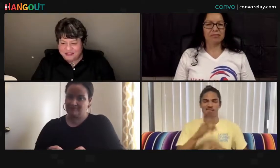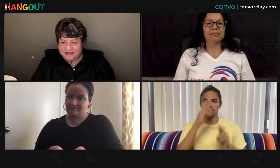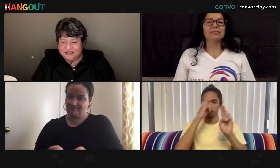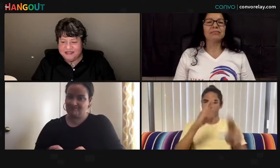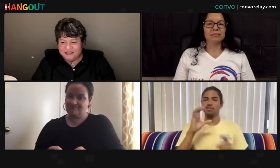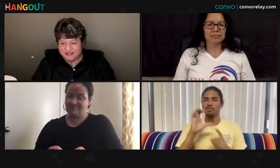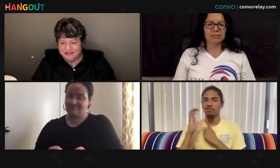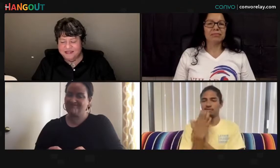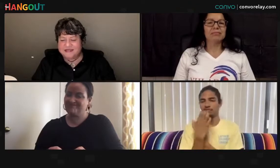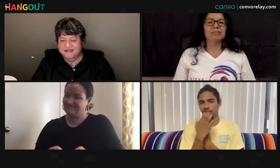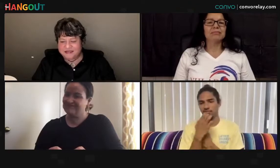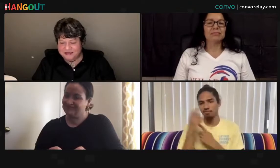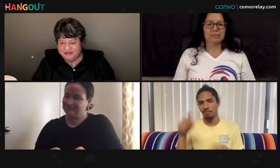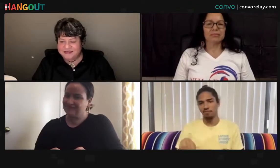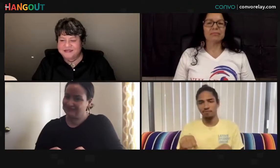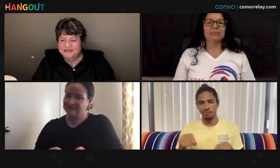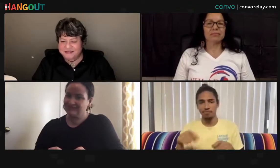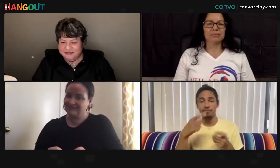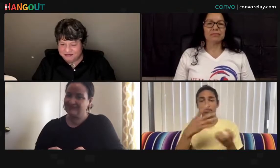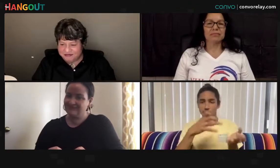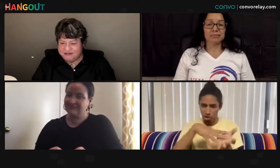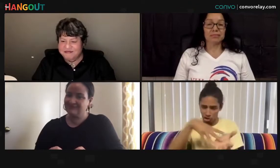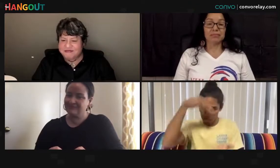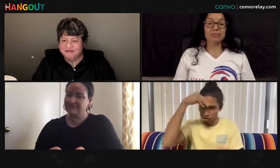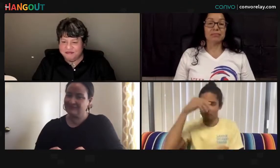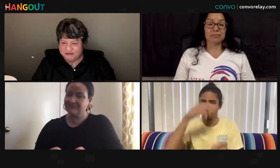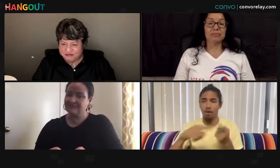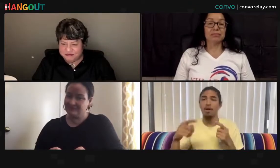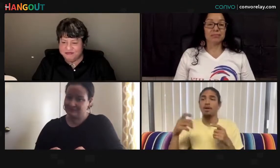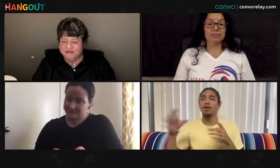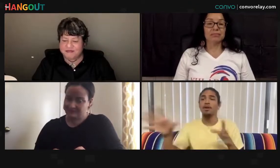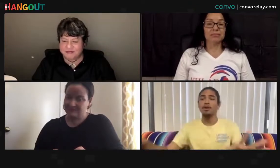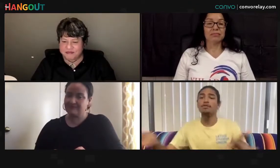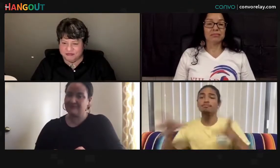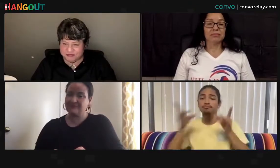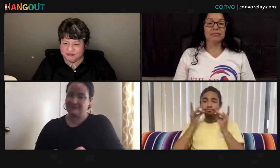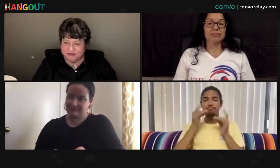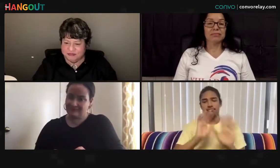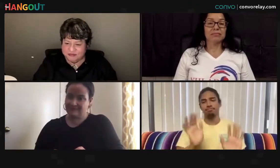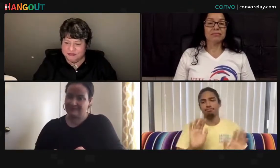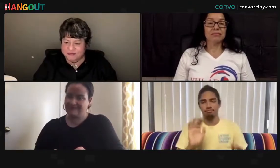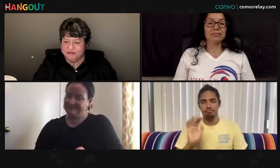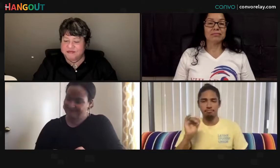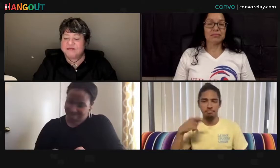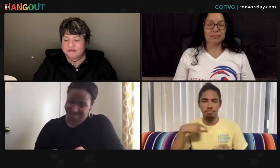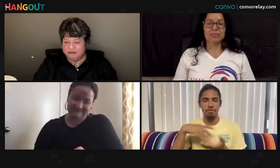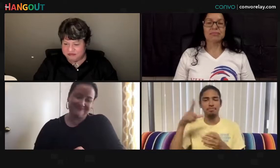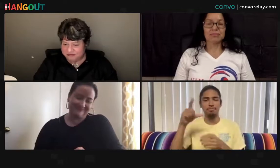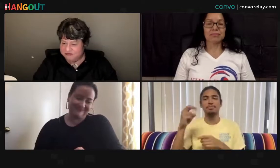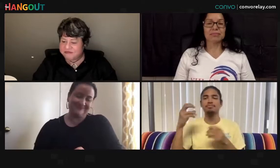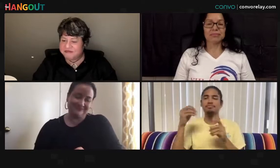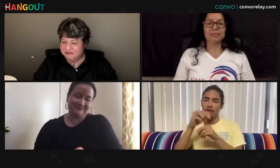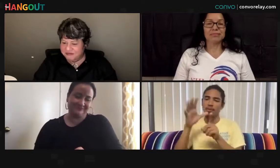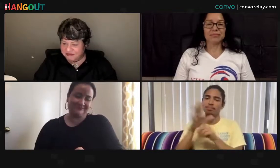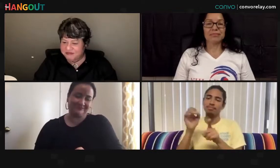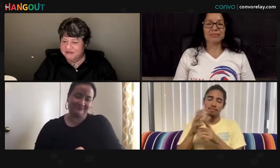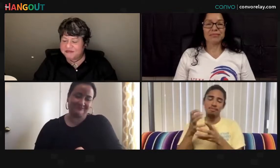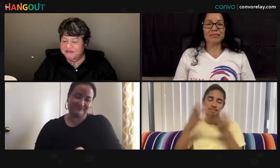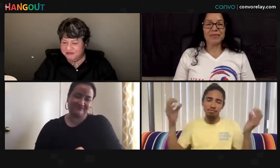people complained. And I said, you have to respect the culture. You just have to. And it's one of those things that you have to learn. Like, you can learn about it, but don't